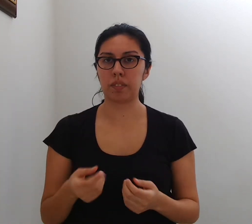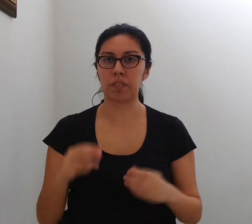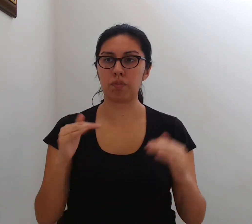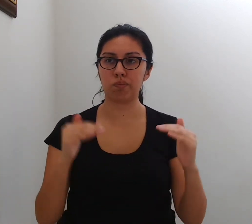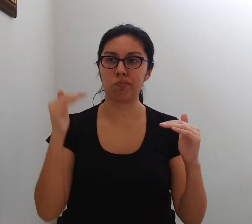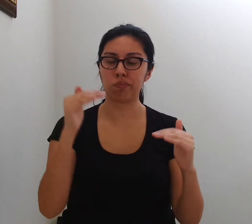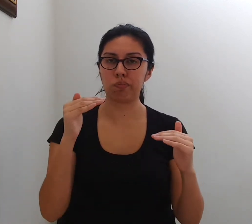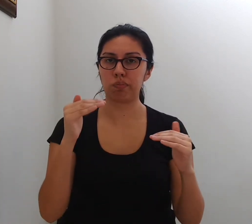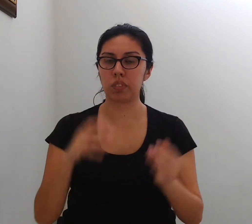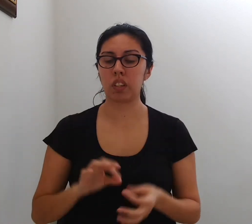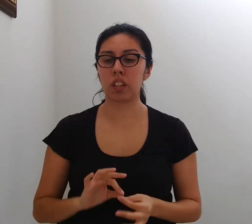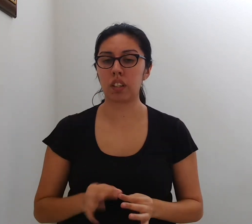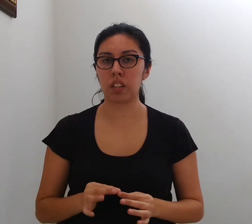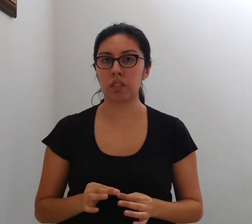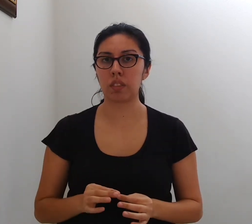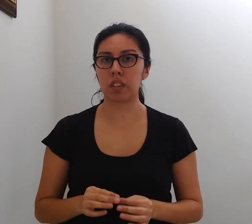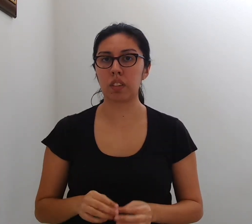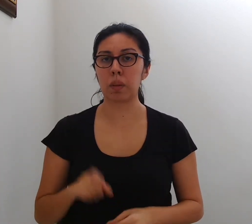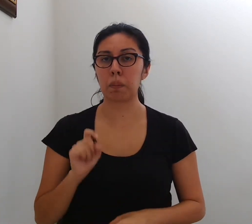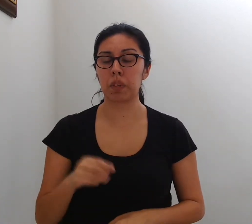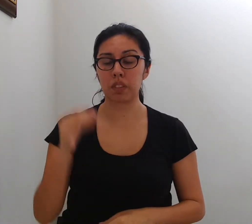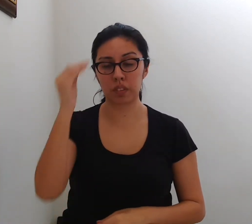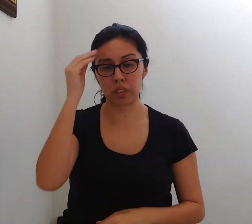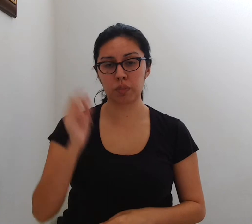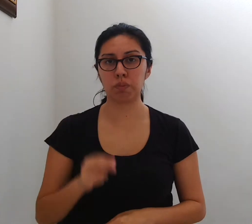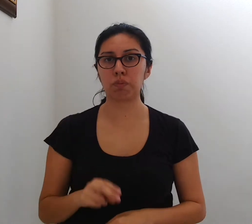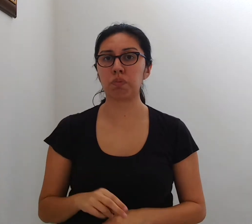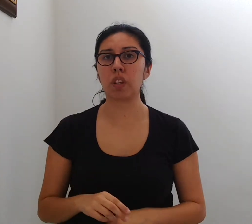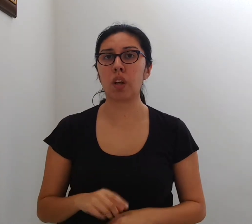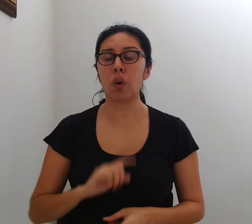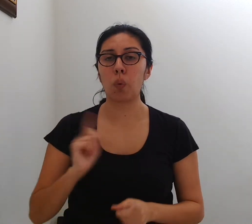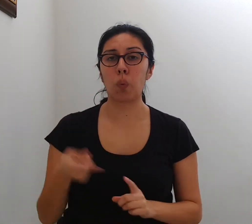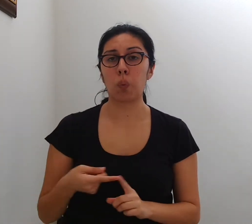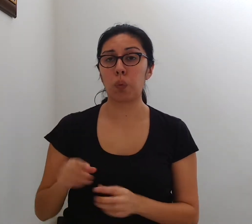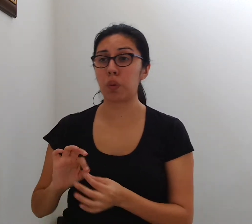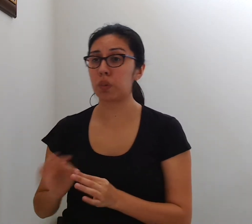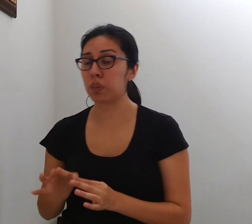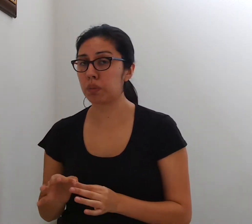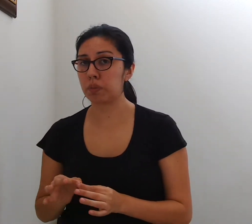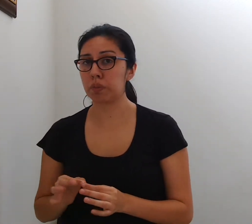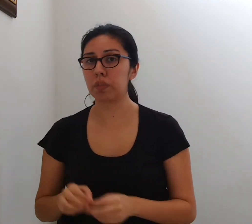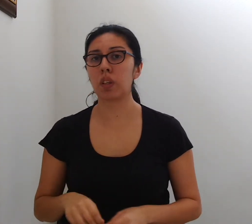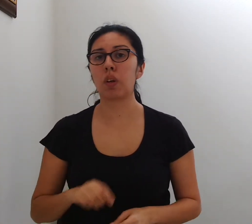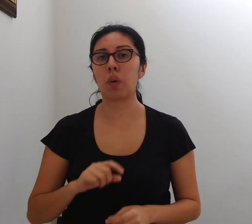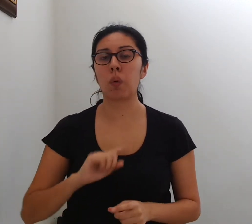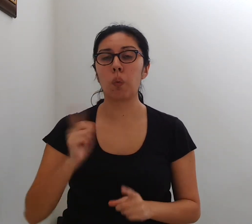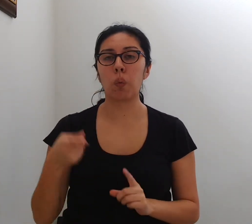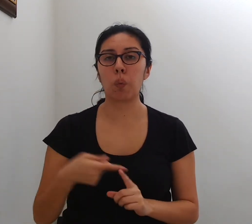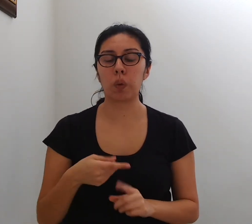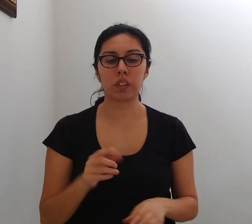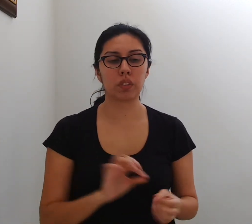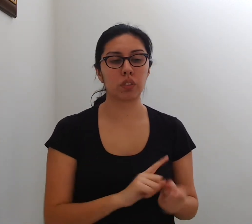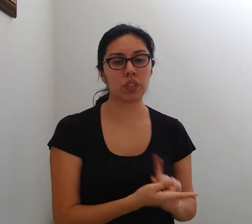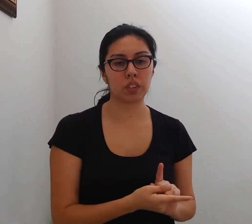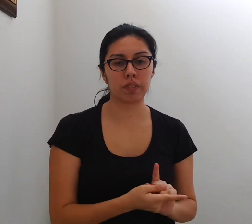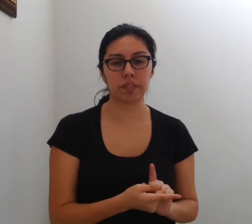interpret and when to translate. And he can only know this when he has learned to recognize the type